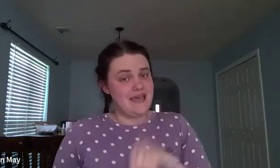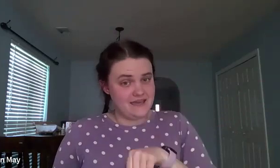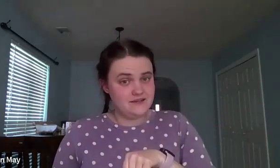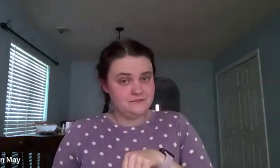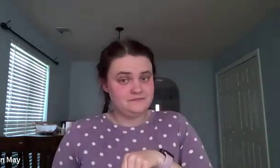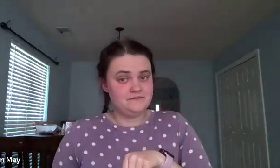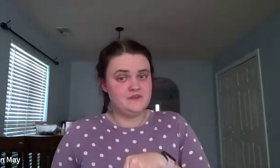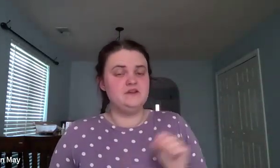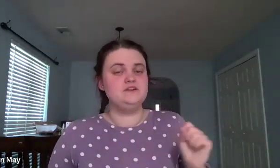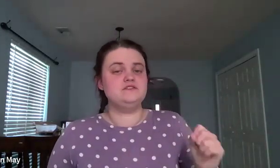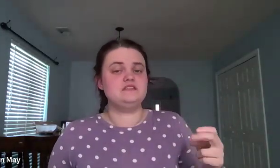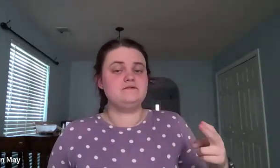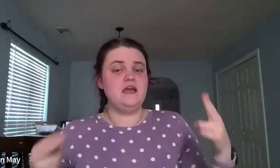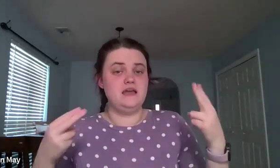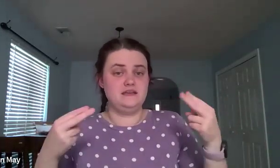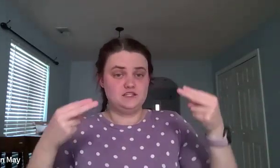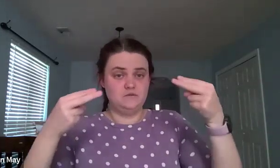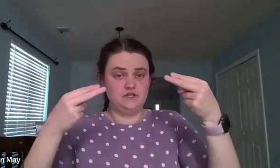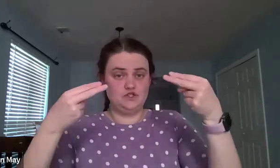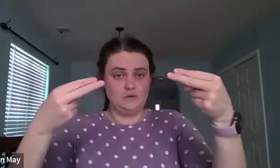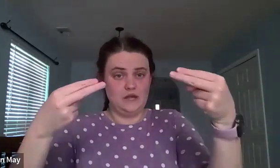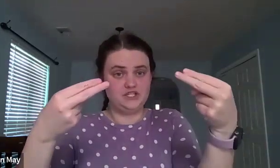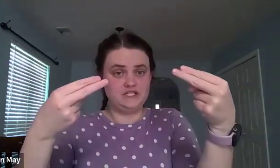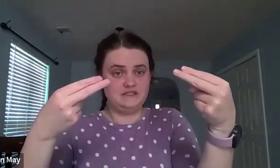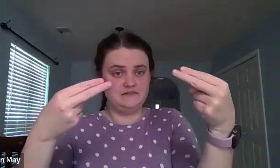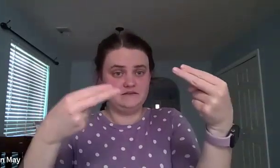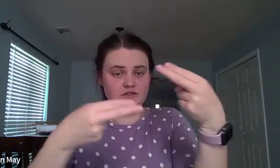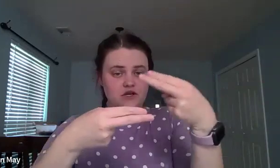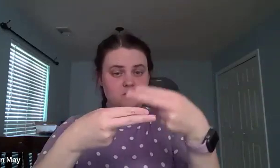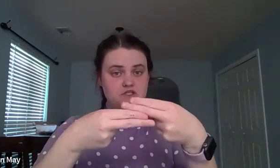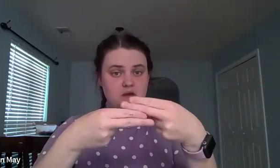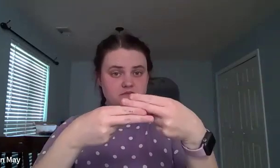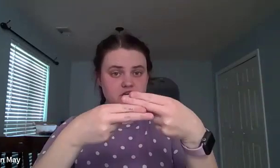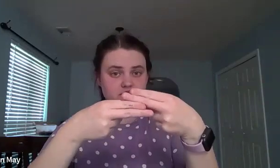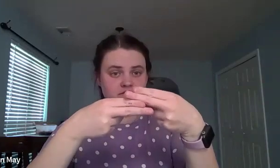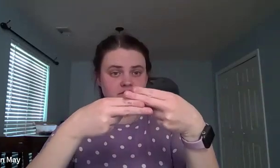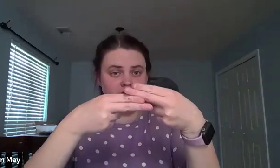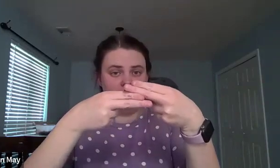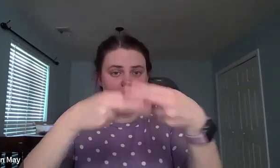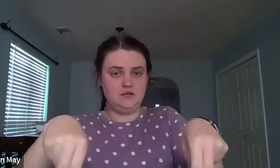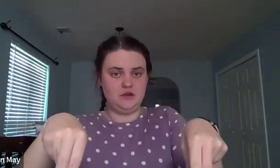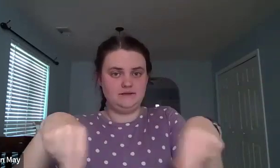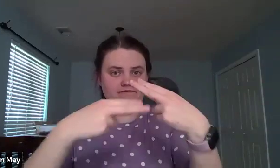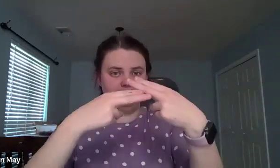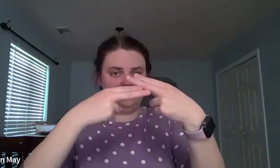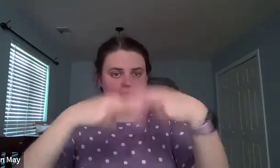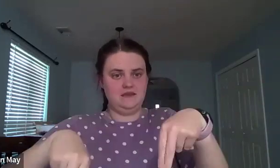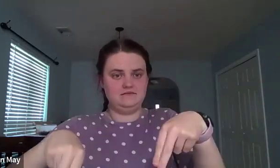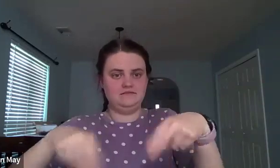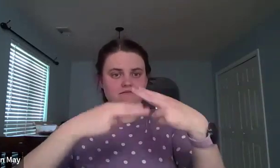egg. So the sign for egg is going to be 2 H's. You're going to have them on top of each other, and then you break. Egg.